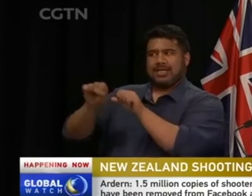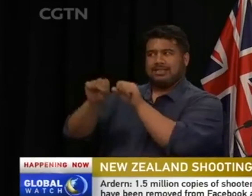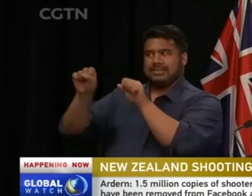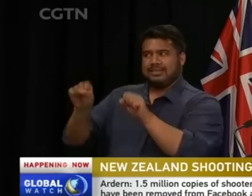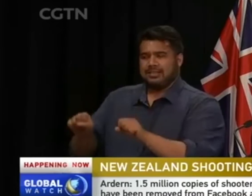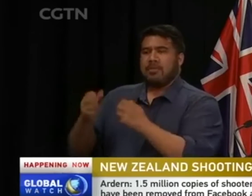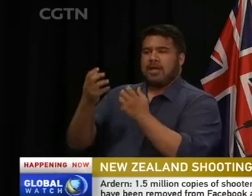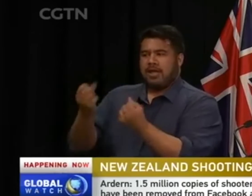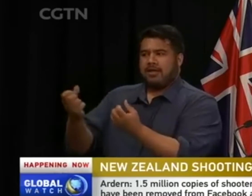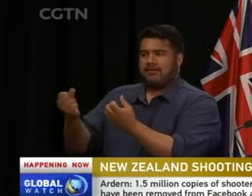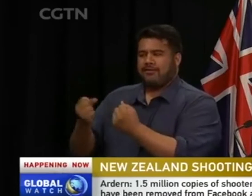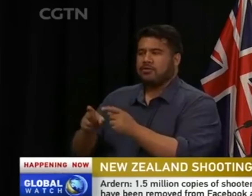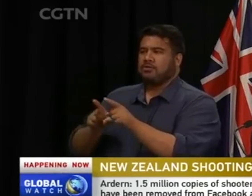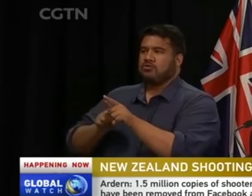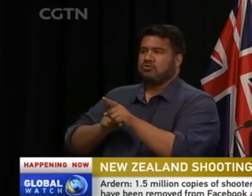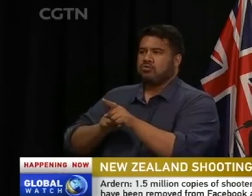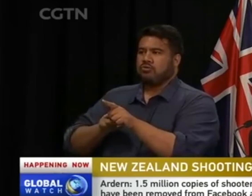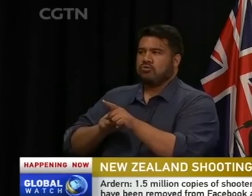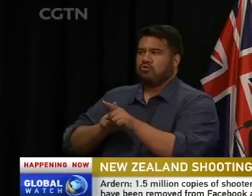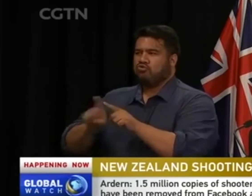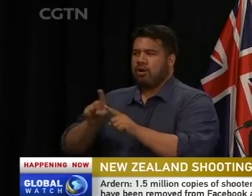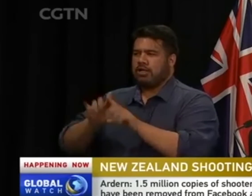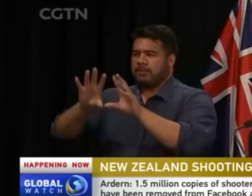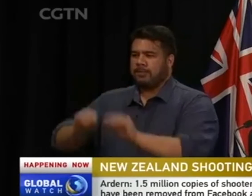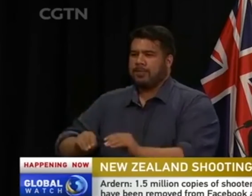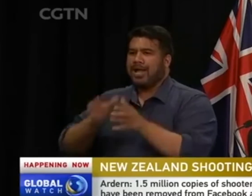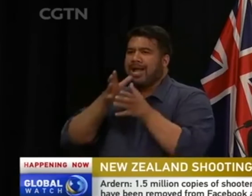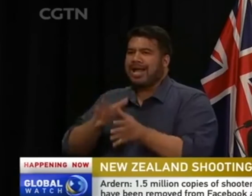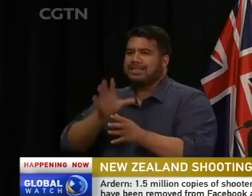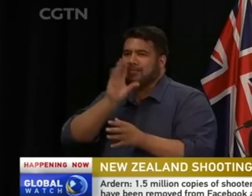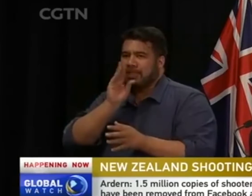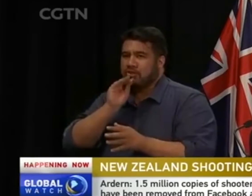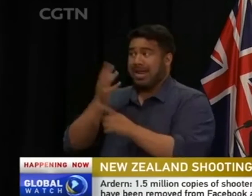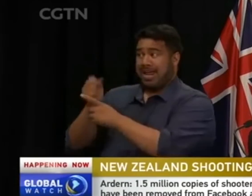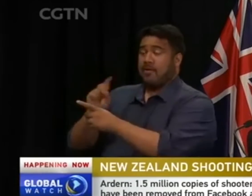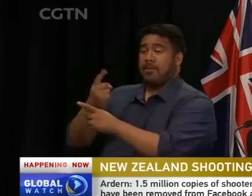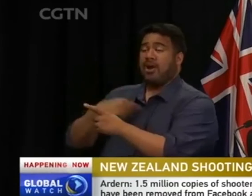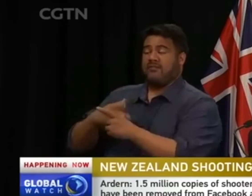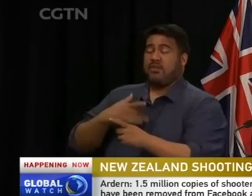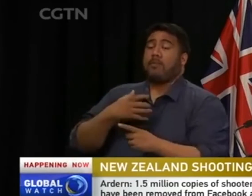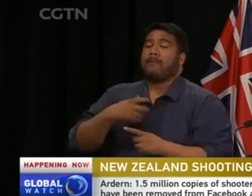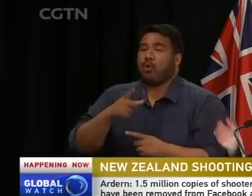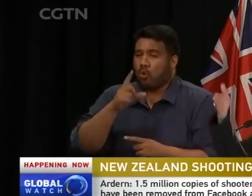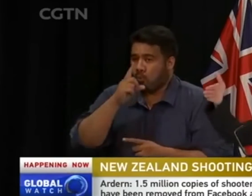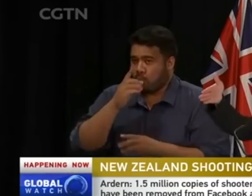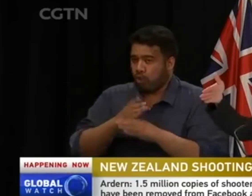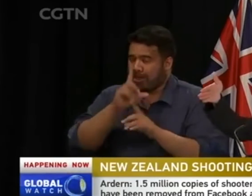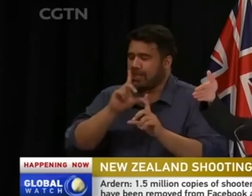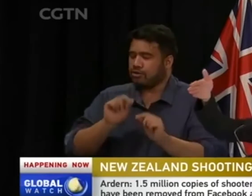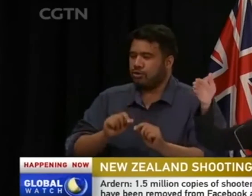already around what they've termed hate speech. My view is there's more that can and should be done. So you're going to look